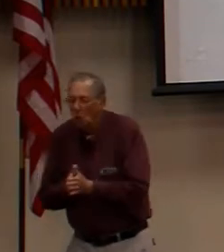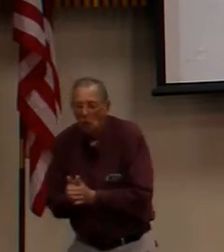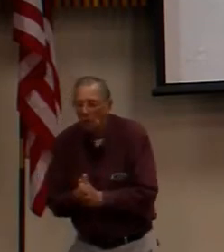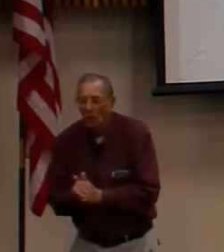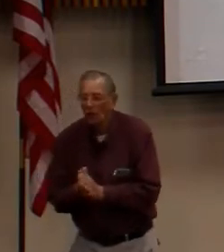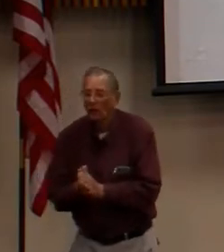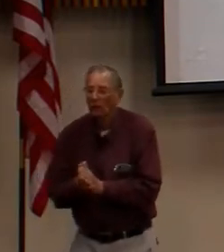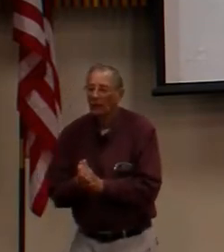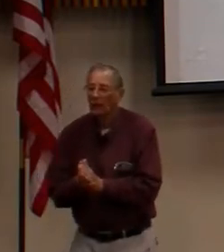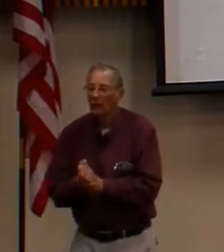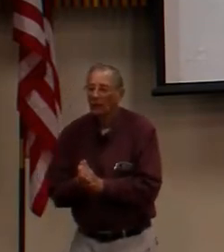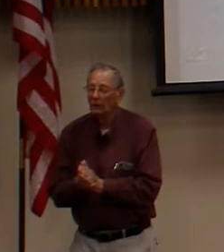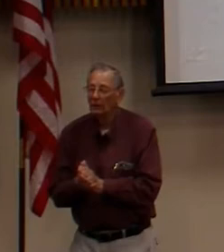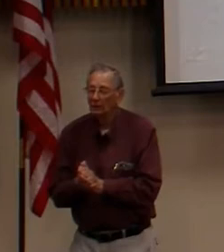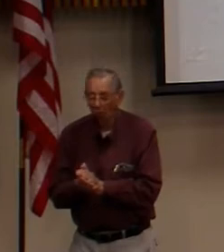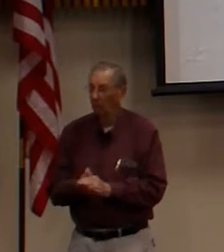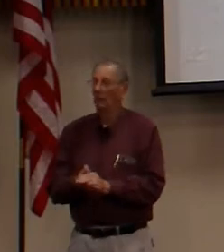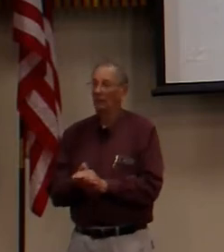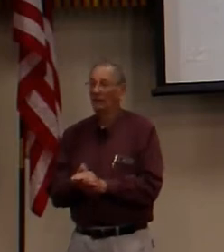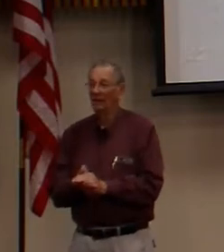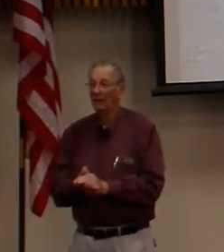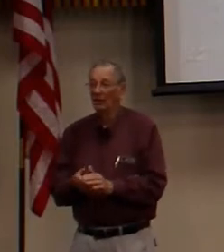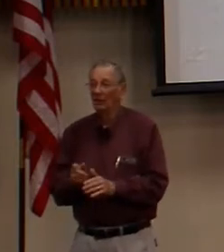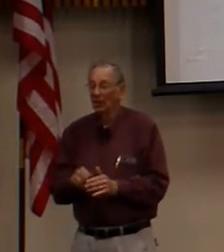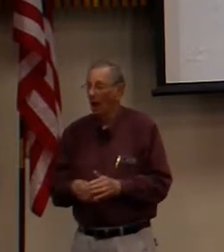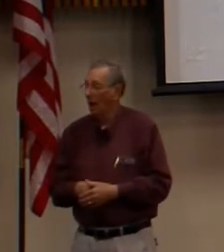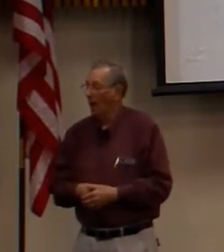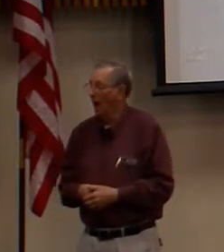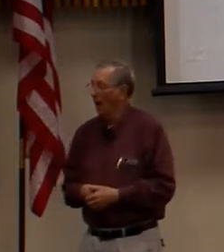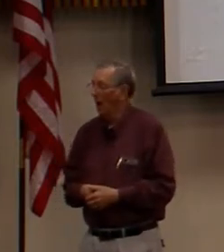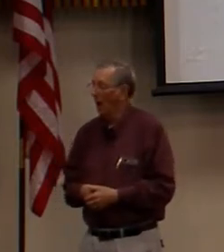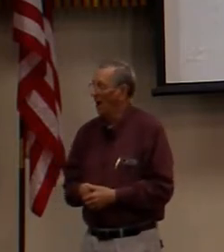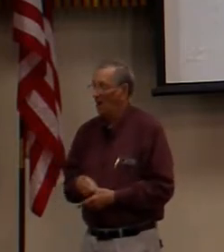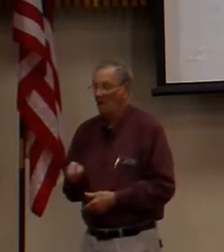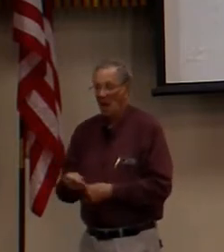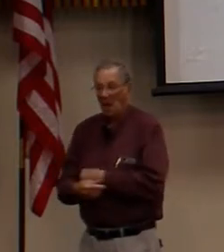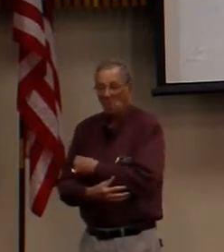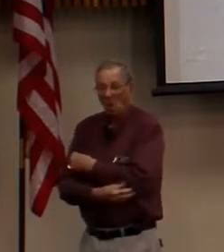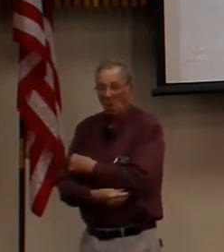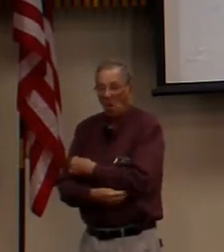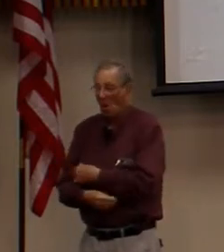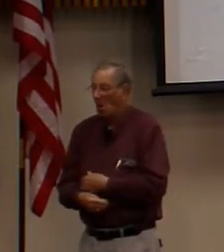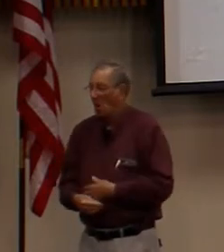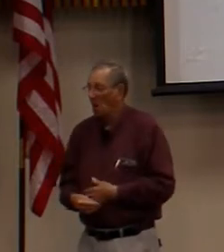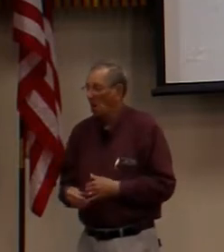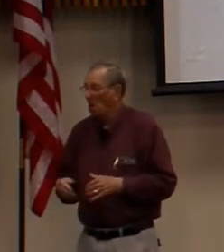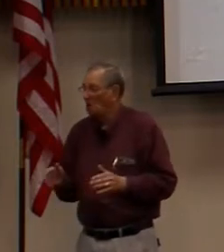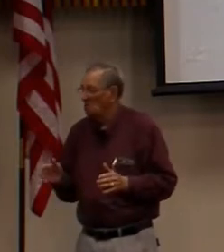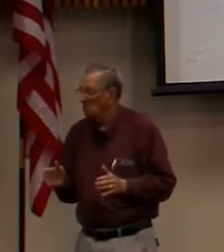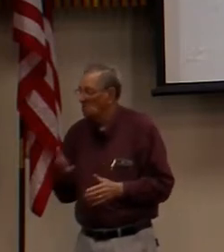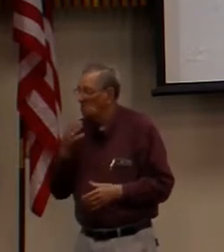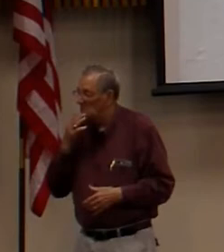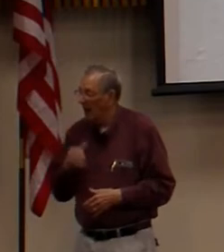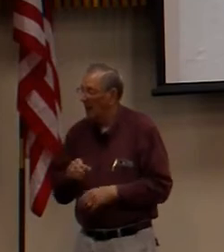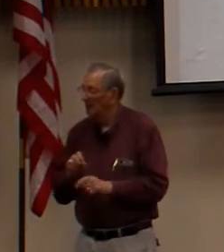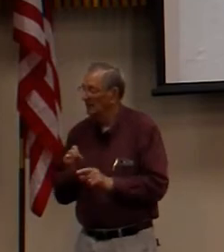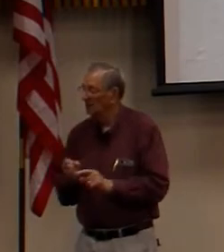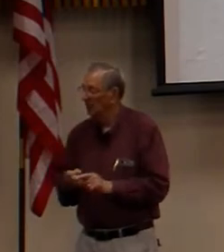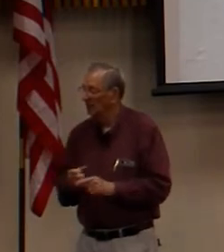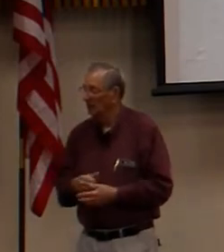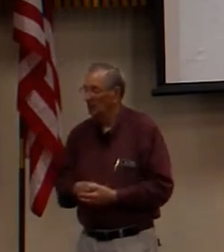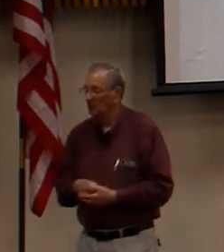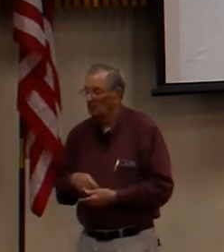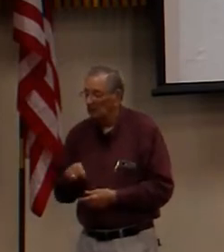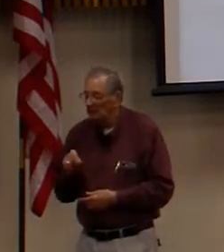You couldn't tell that they were in these needy